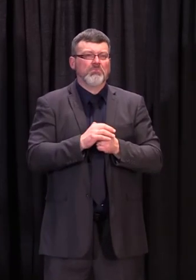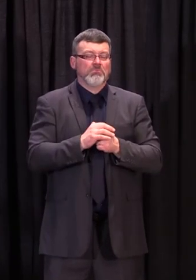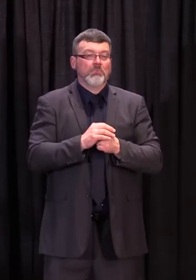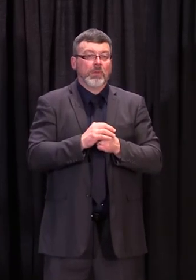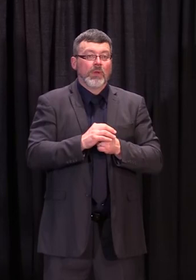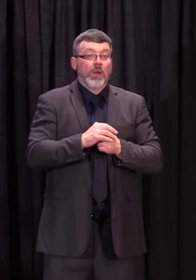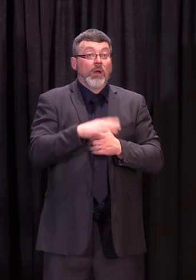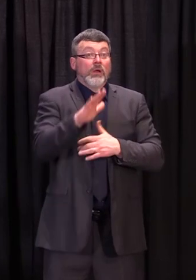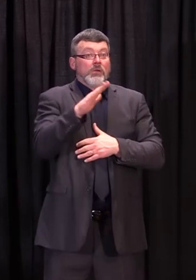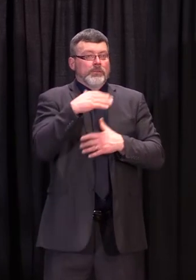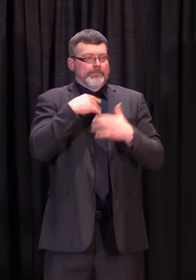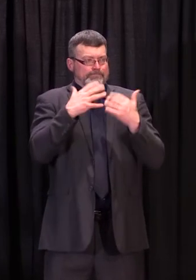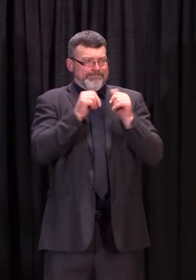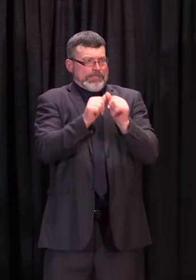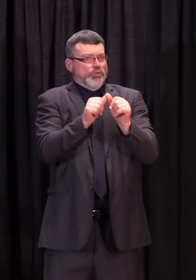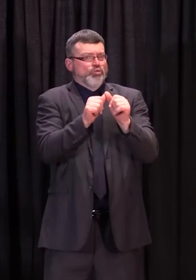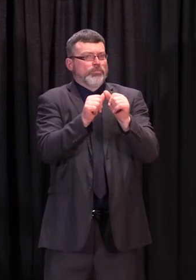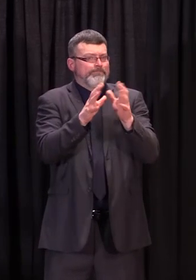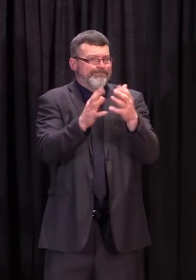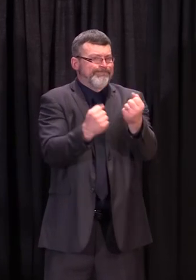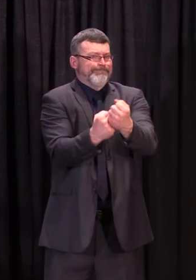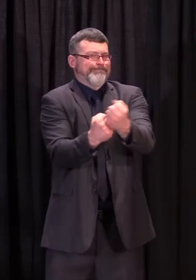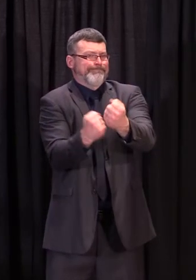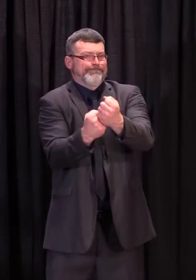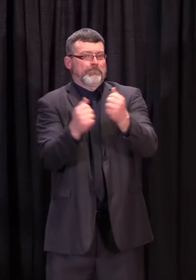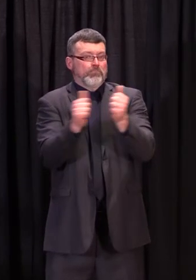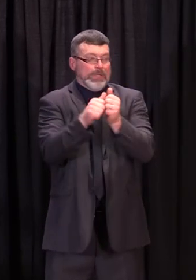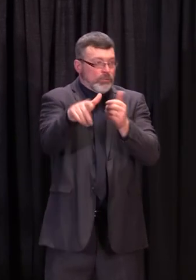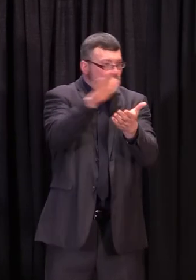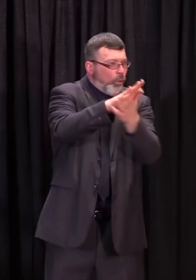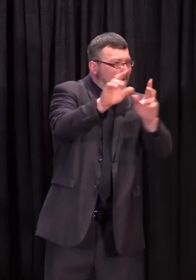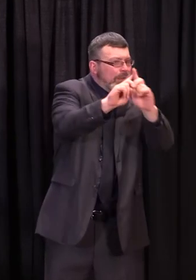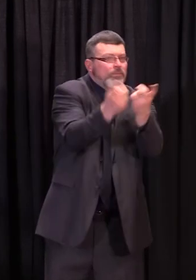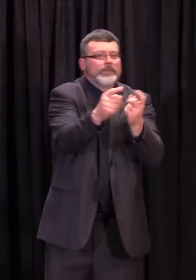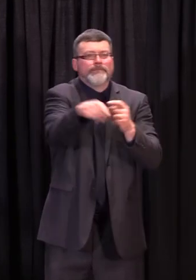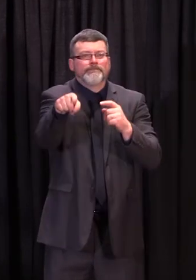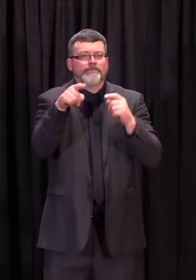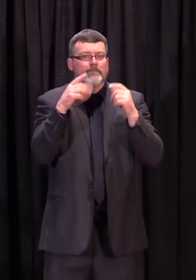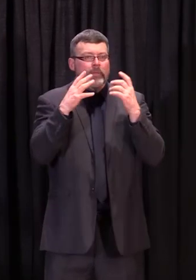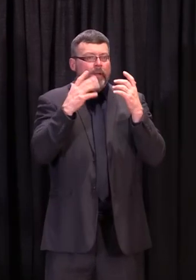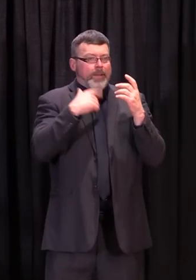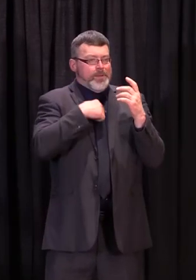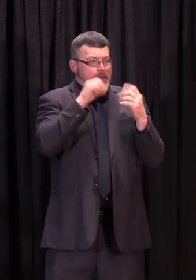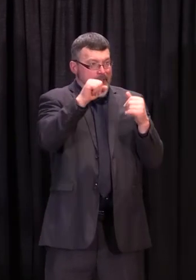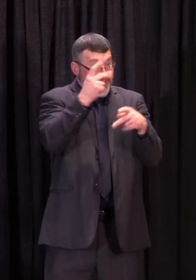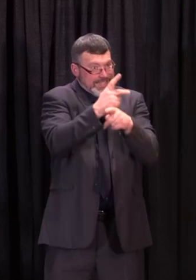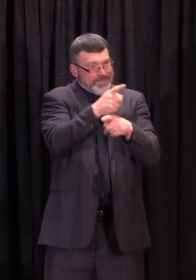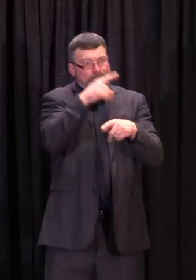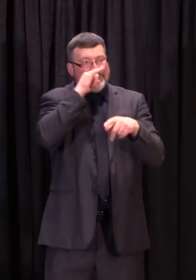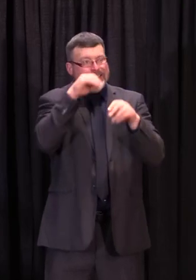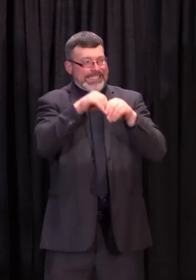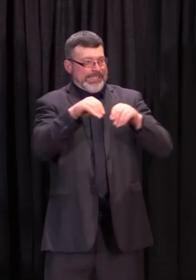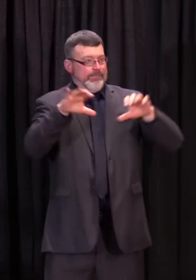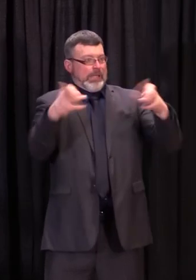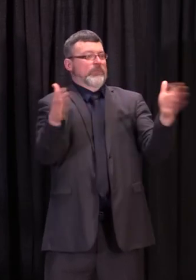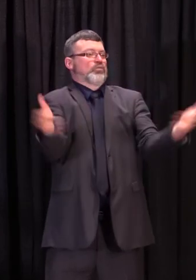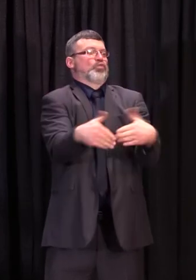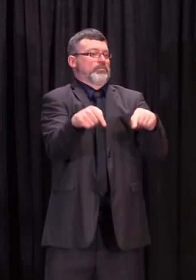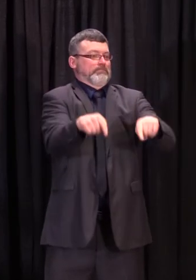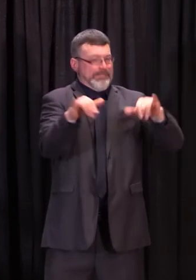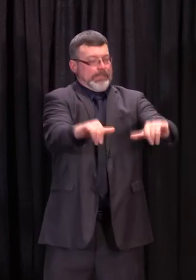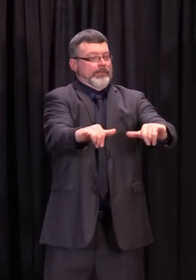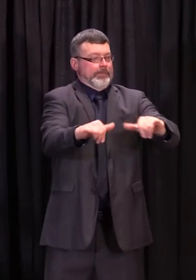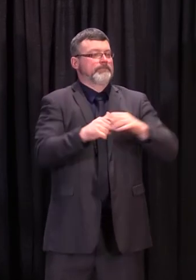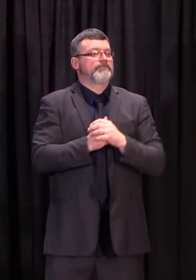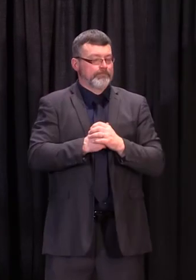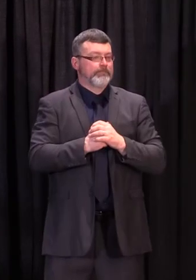help school districts respond to the current environment so we can keep kids in the classroom. And I want to thank everyone